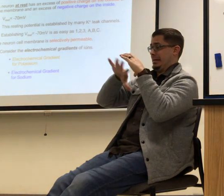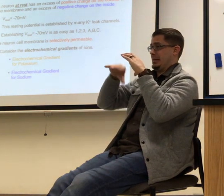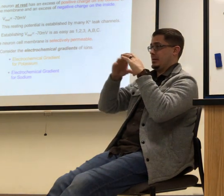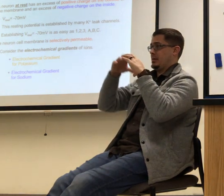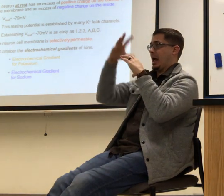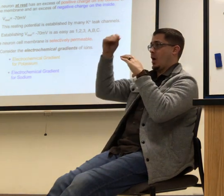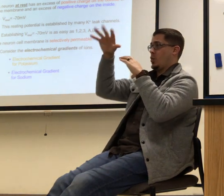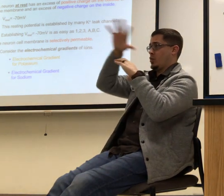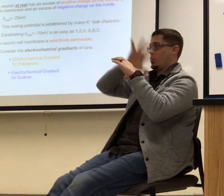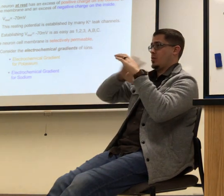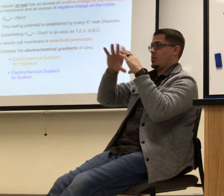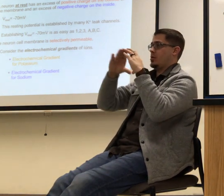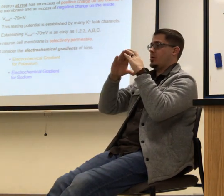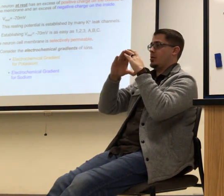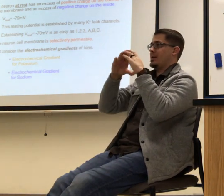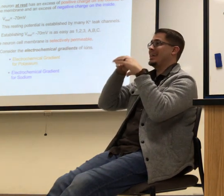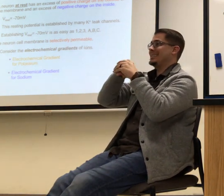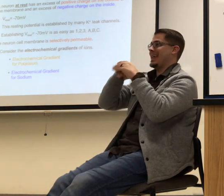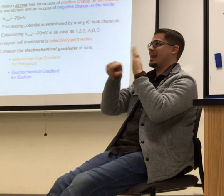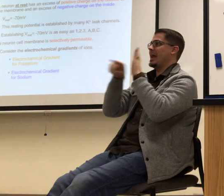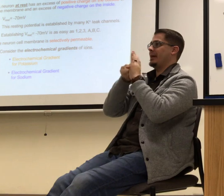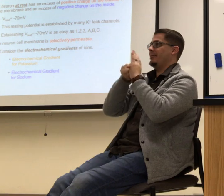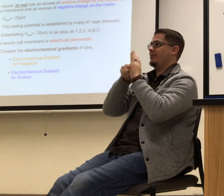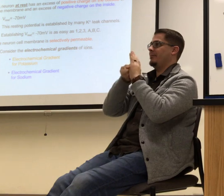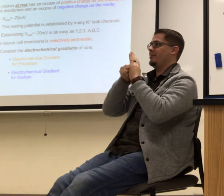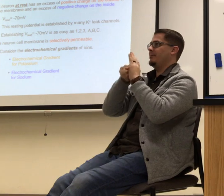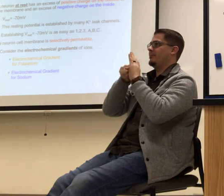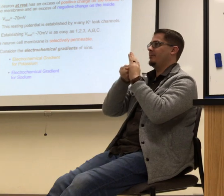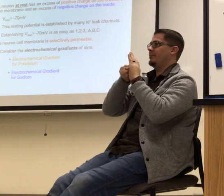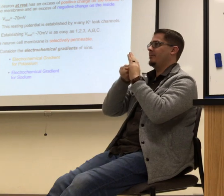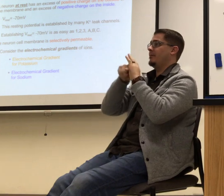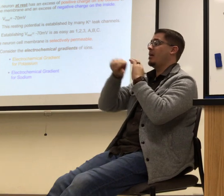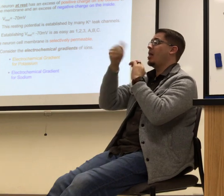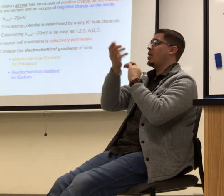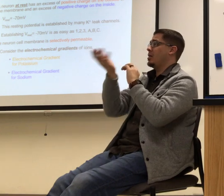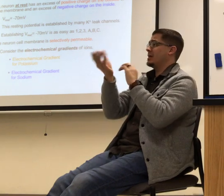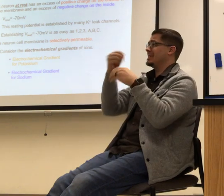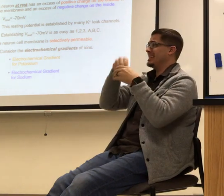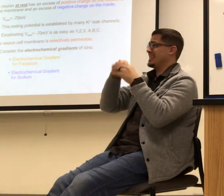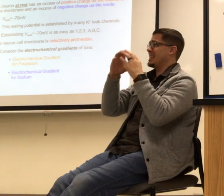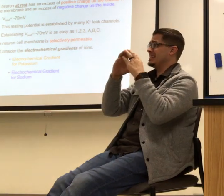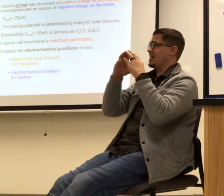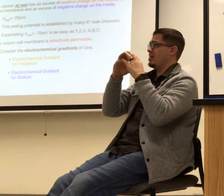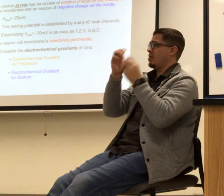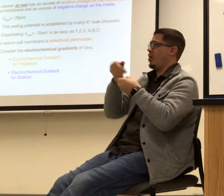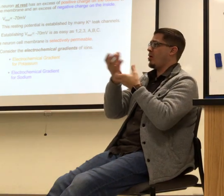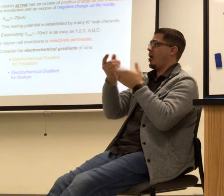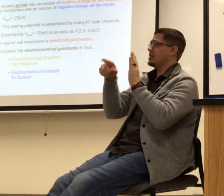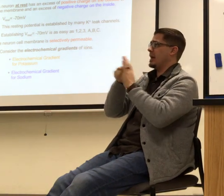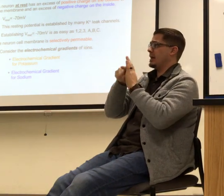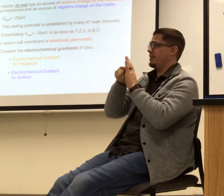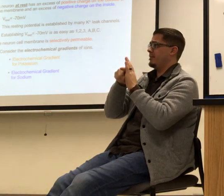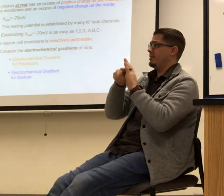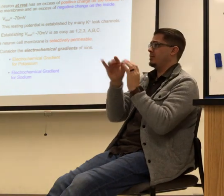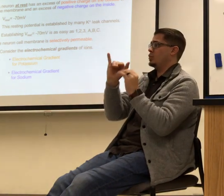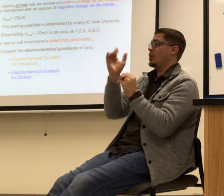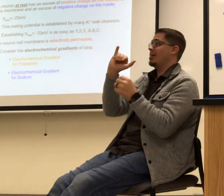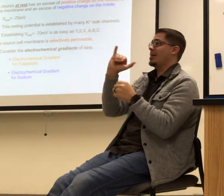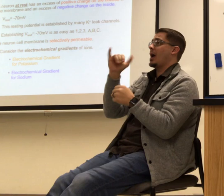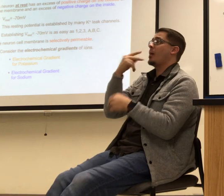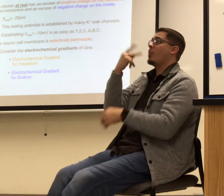that's out, it's negative. There's other things inside the cell that contribute to the negativity, like proteins,